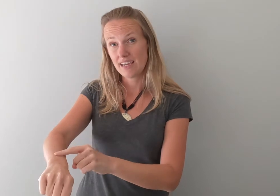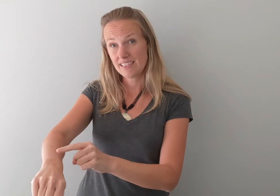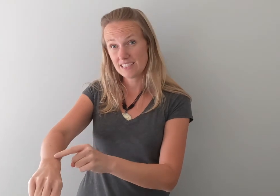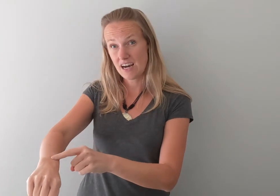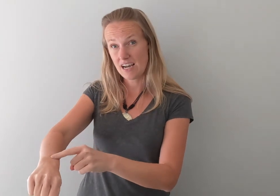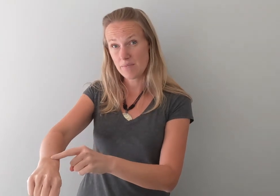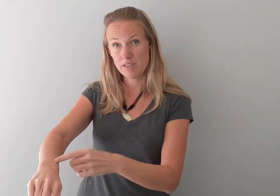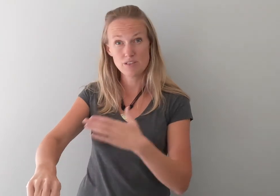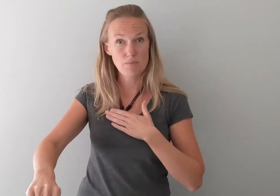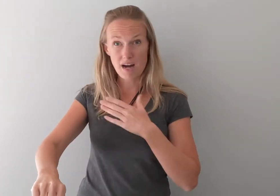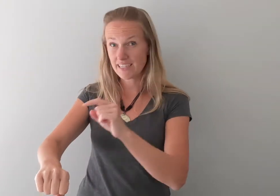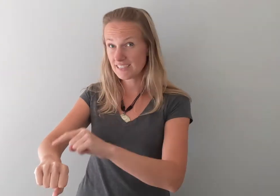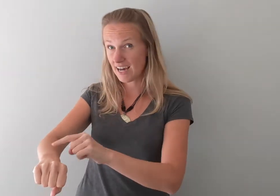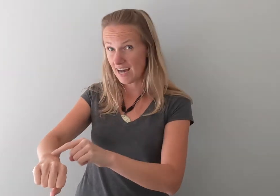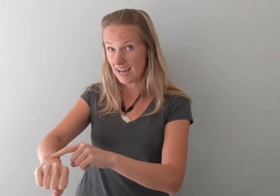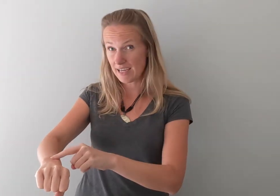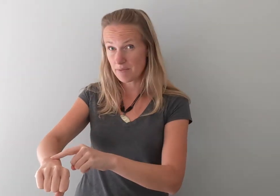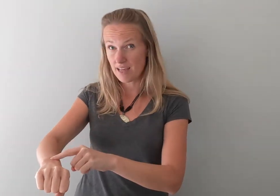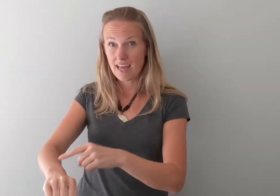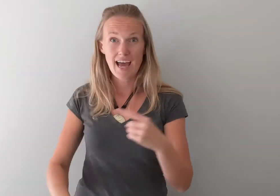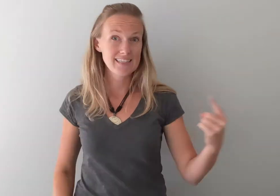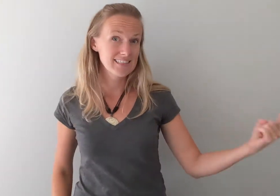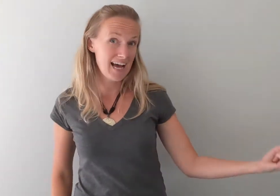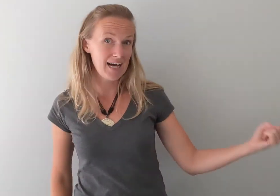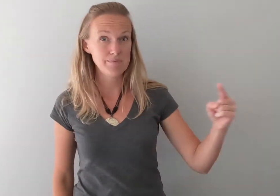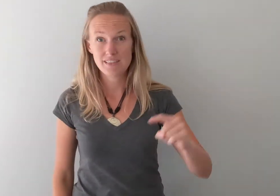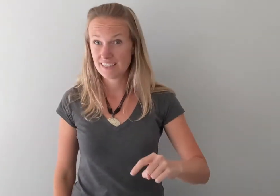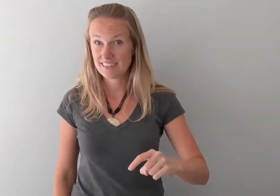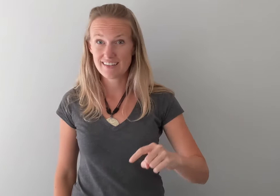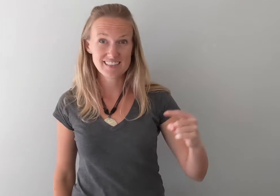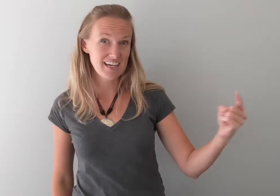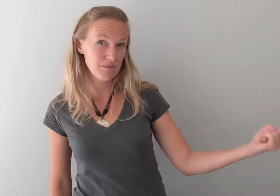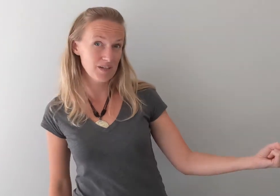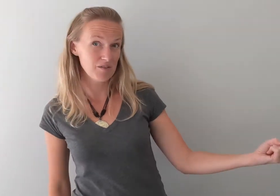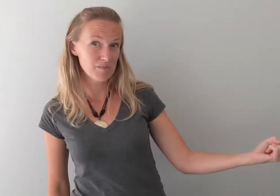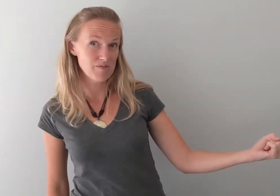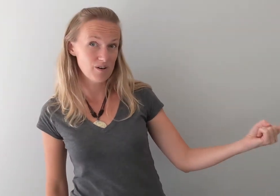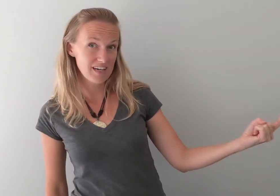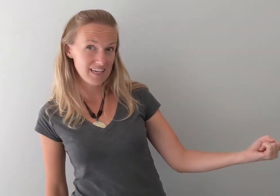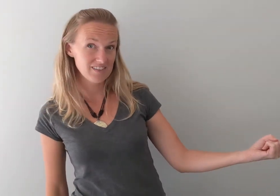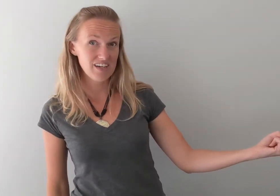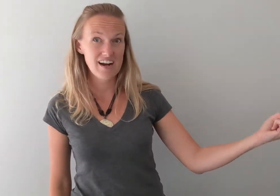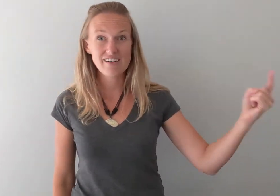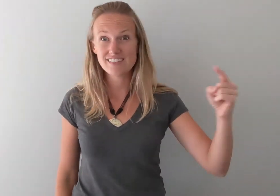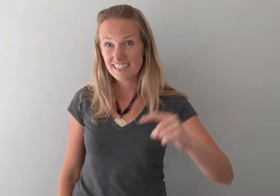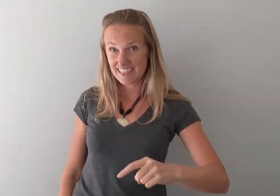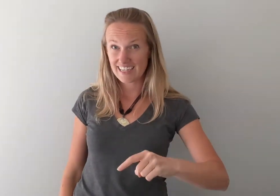Okay, time, so my time has come. That's another sign that we know from before. Index finger out and then